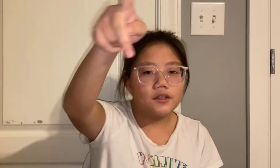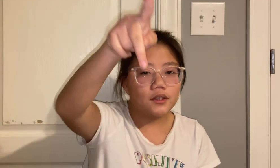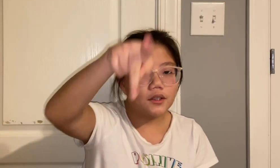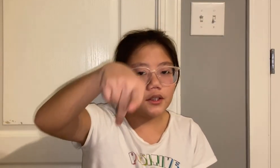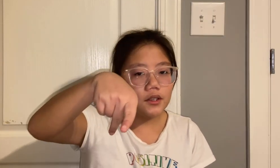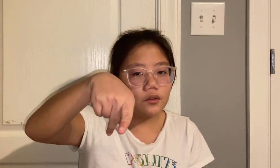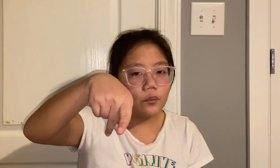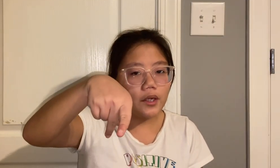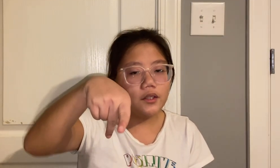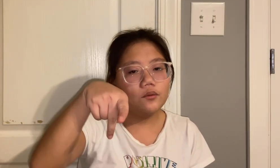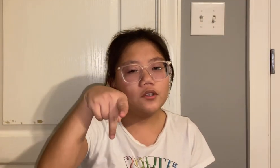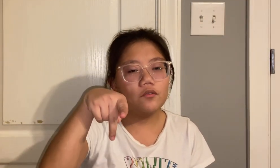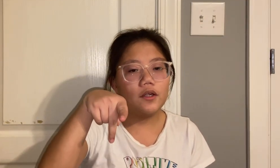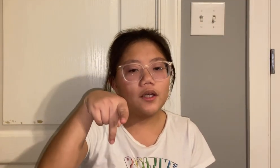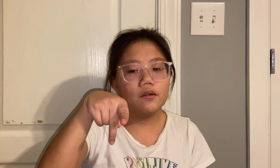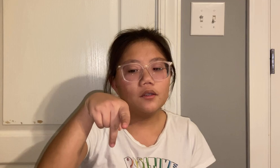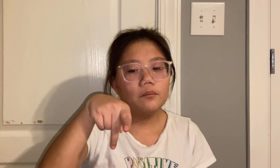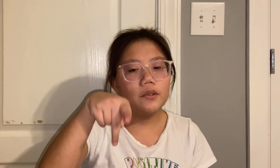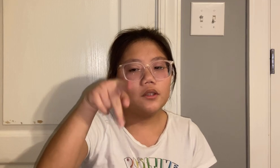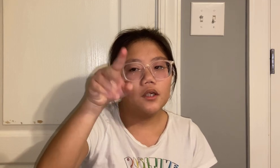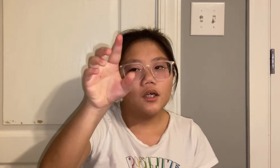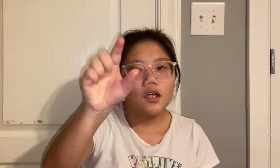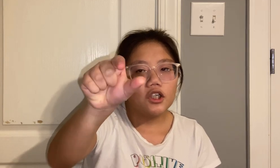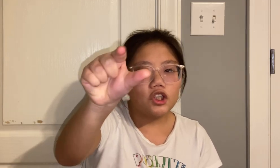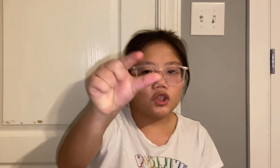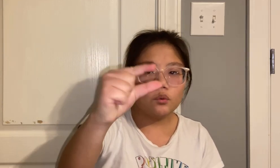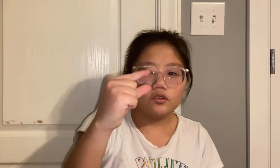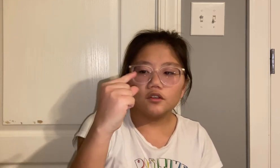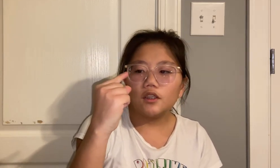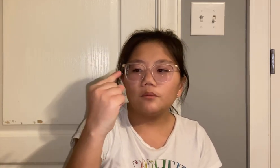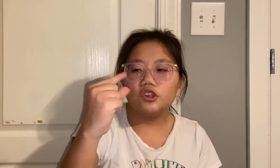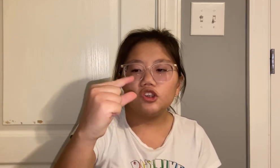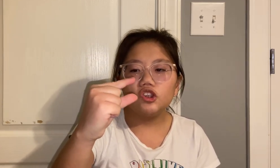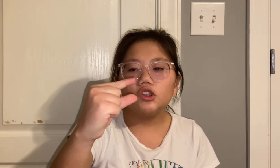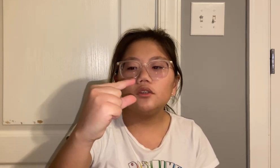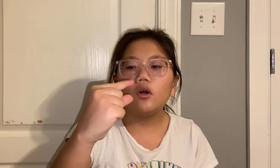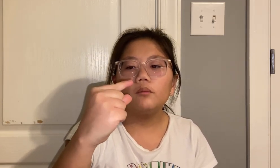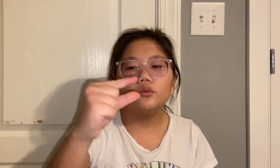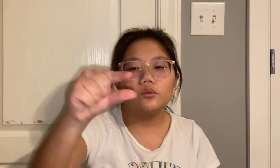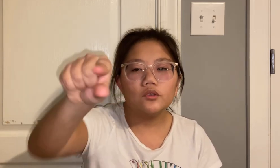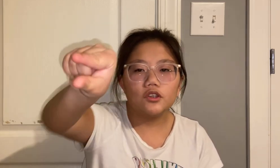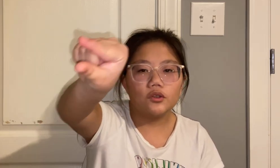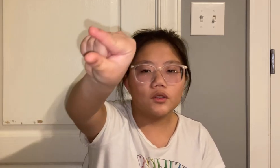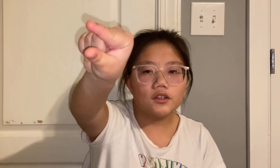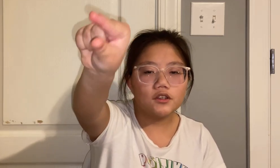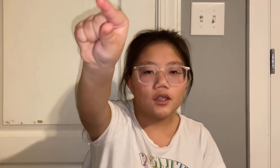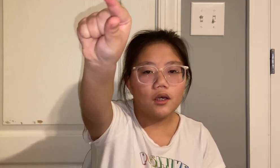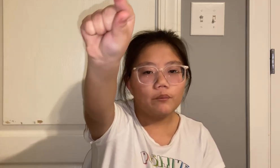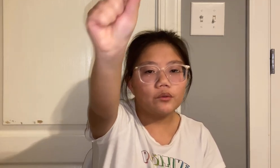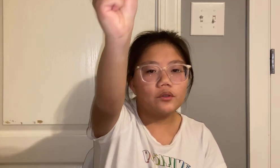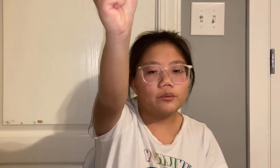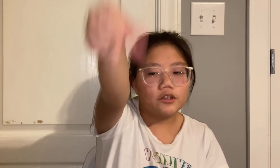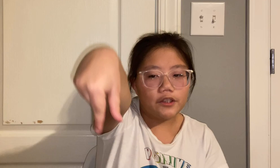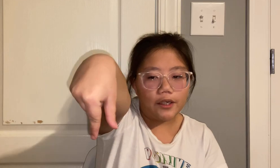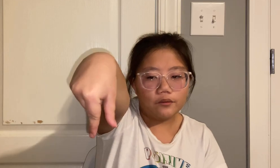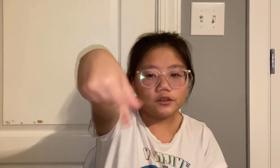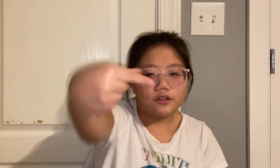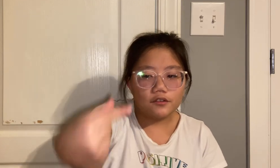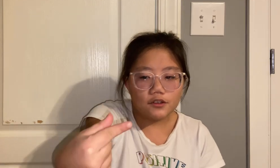it the way you see right now p q is the same as g almost so you're going to do this but you're going to put it down instead of to the